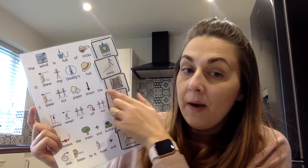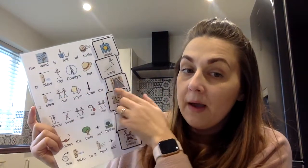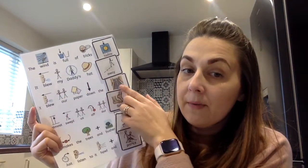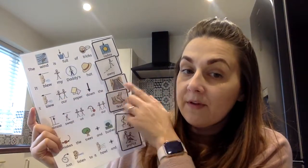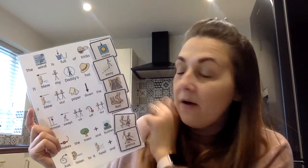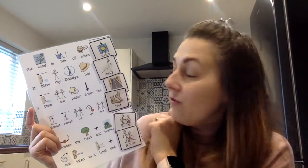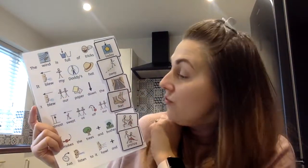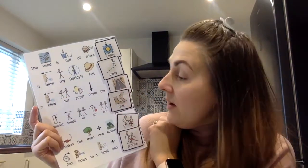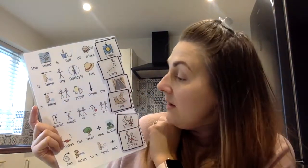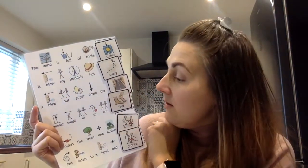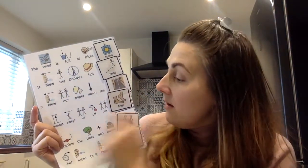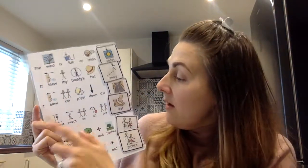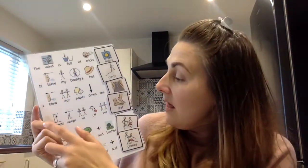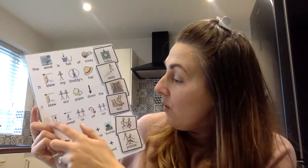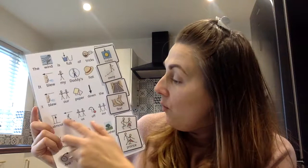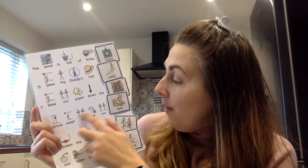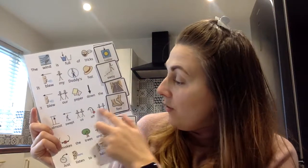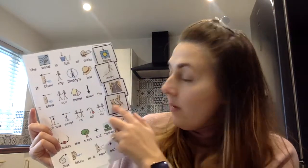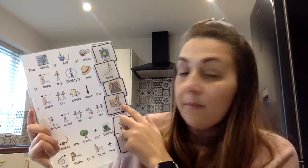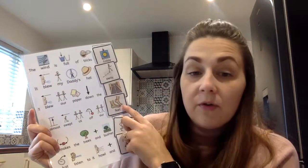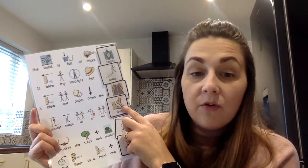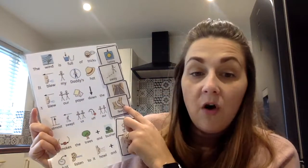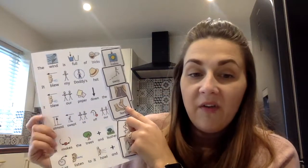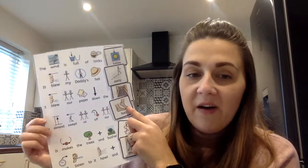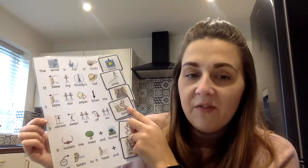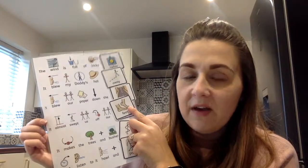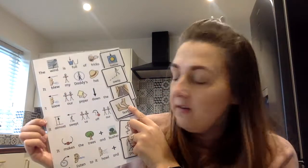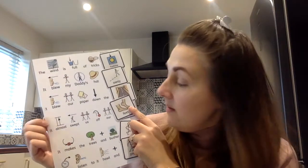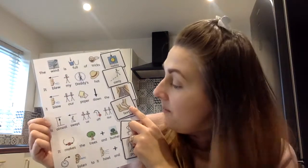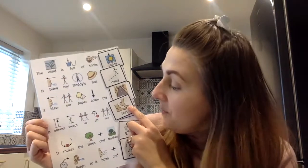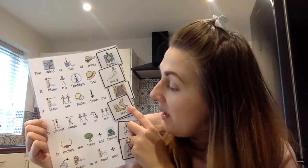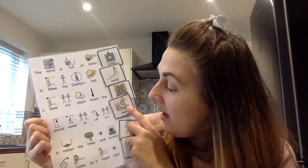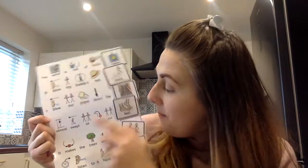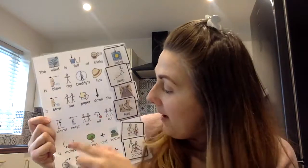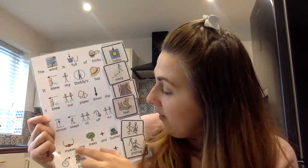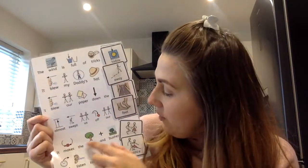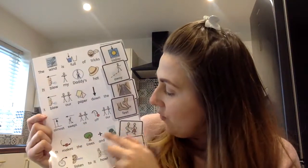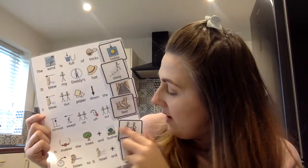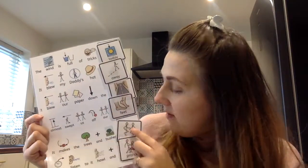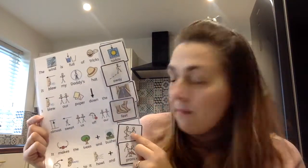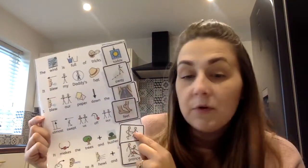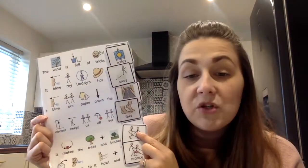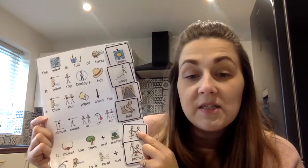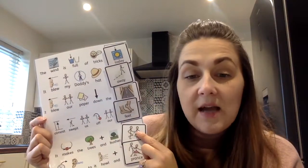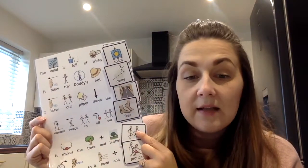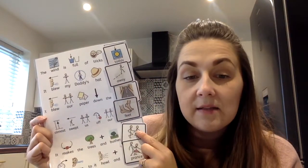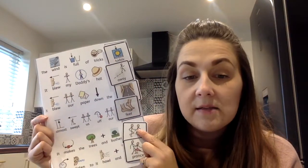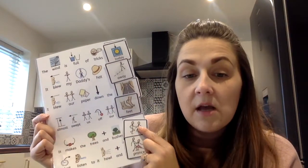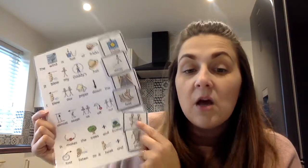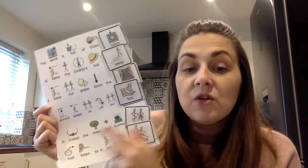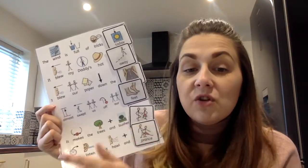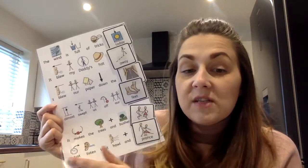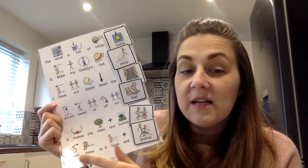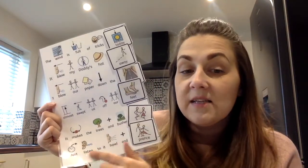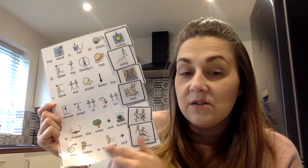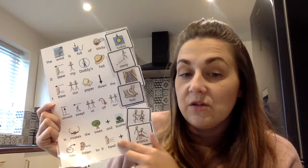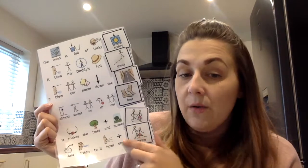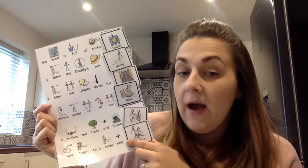paper down the street. It almost swept us off our feet. It makes the trees and bushes dance. Just listen to it